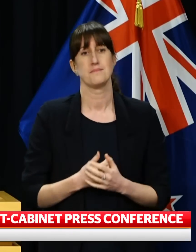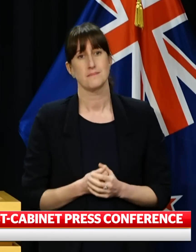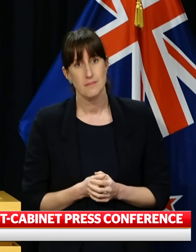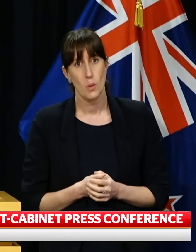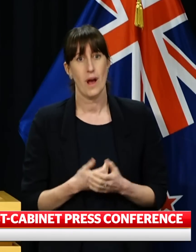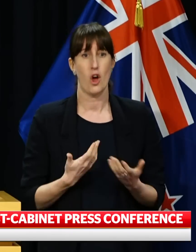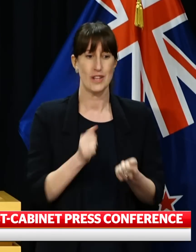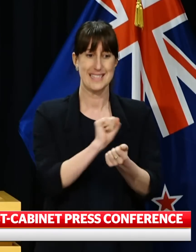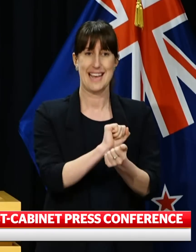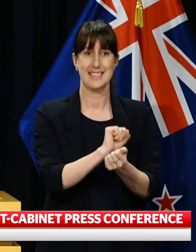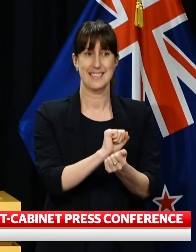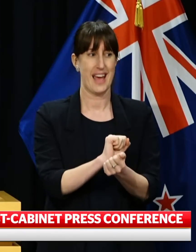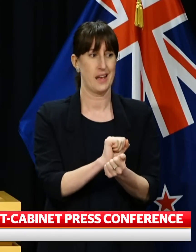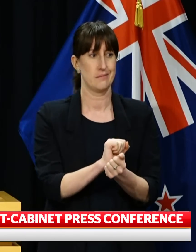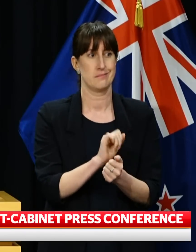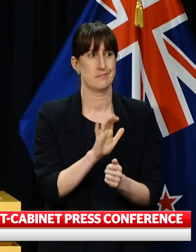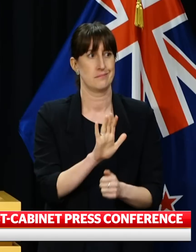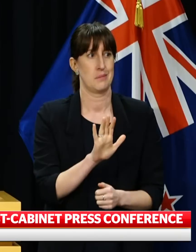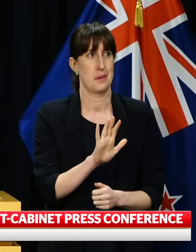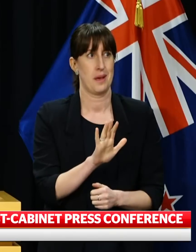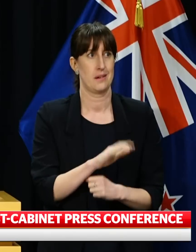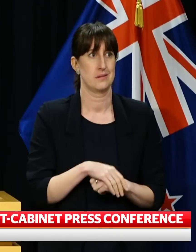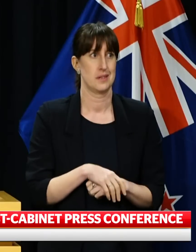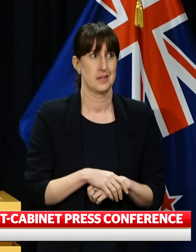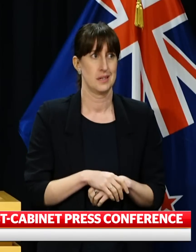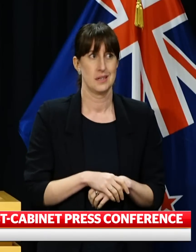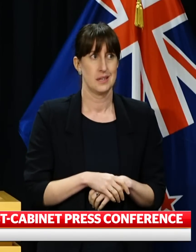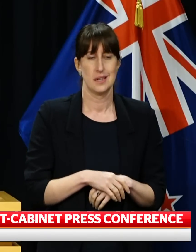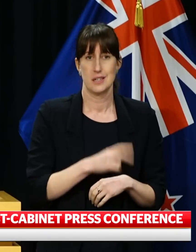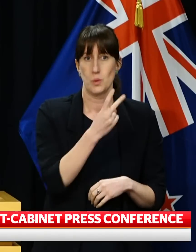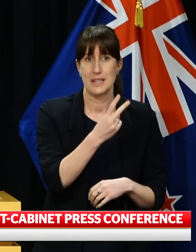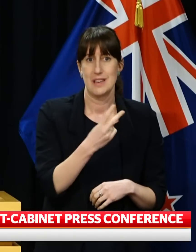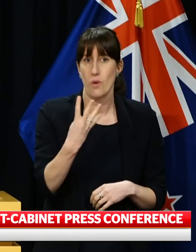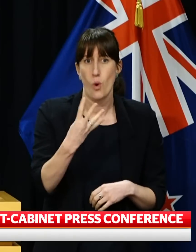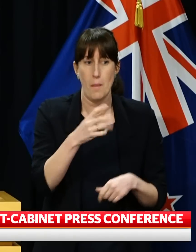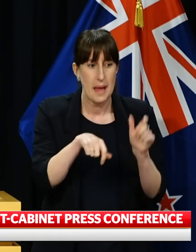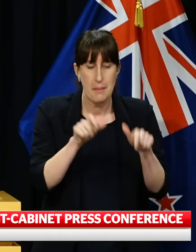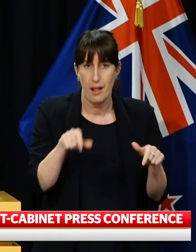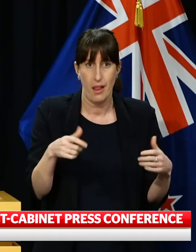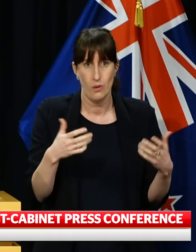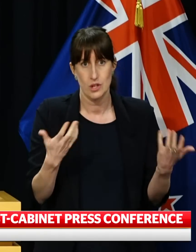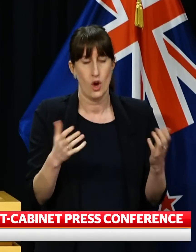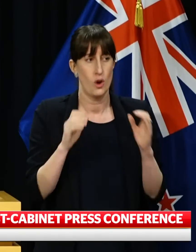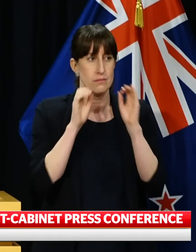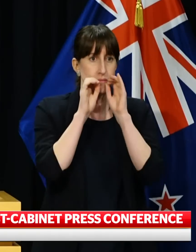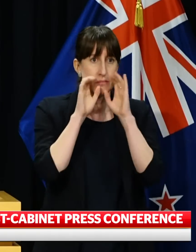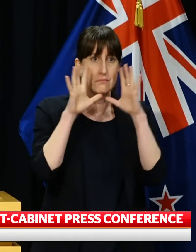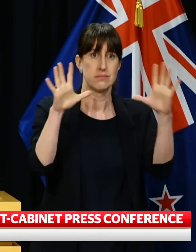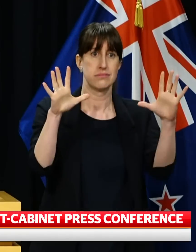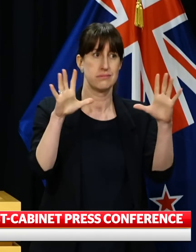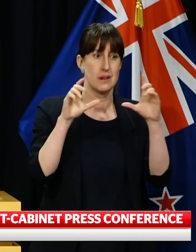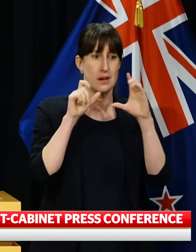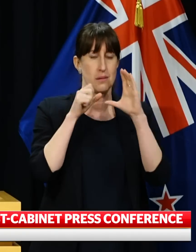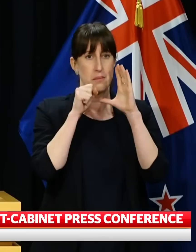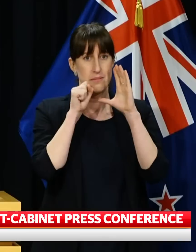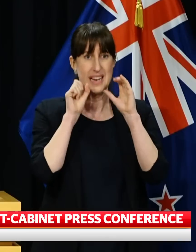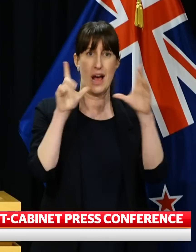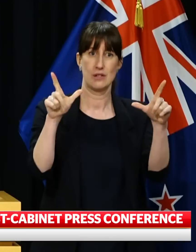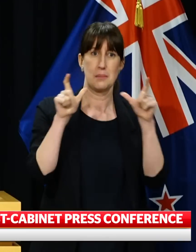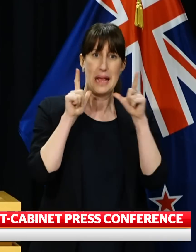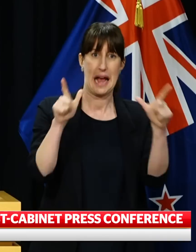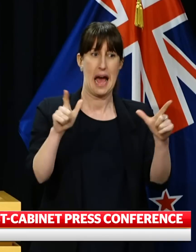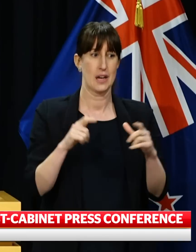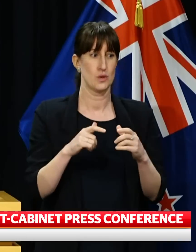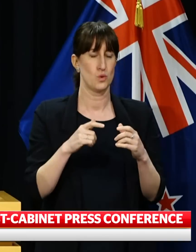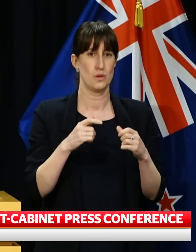people, maybe no more than 24, who were using loud hailers in order to drown out the voices of the vast majority of people who were at the markets.